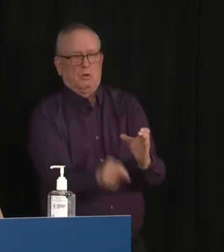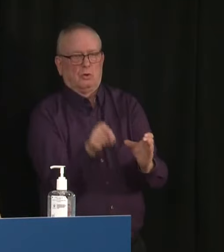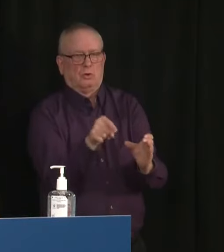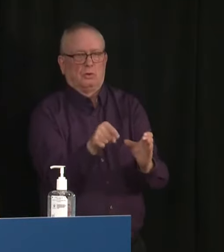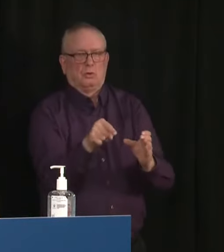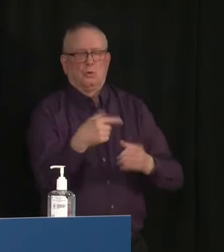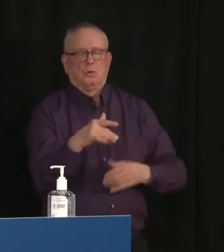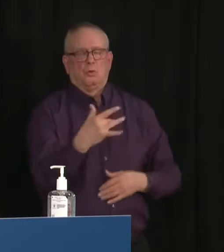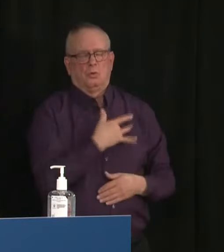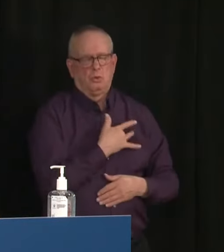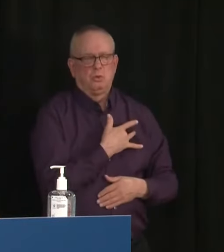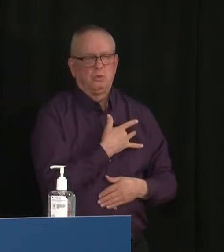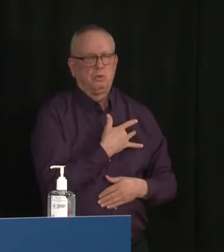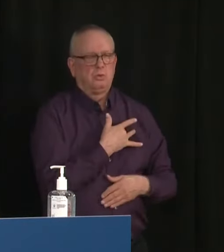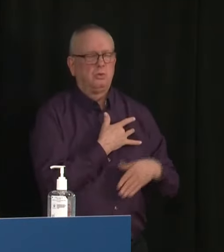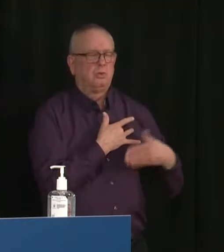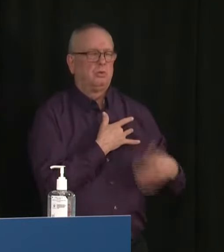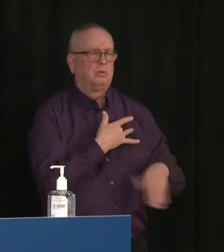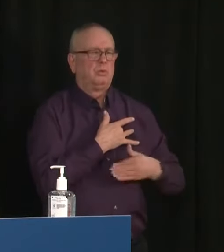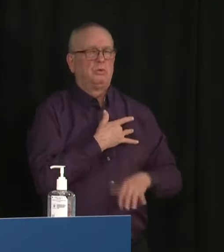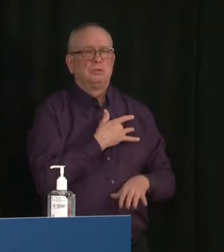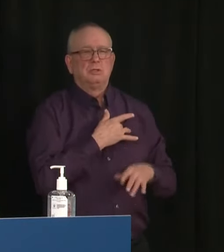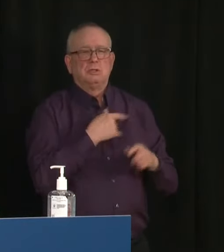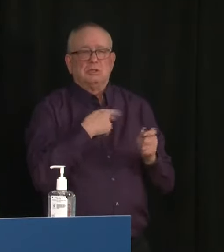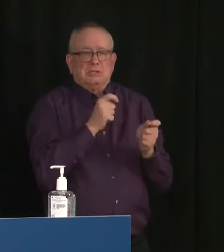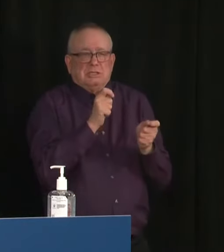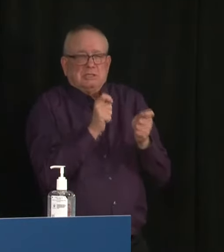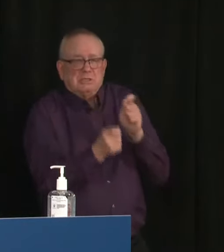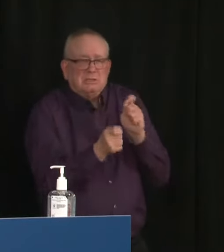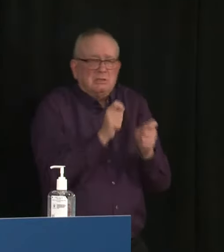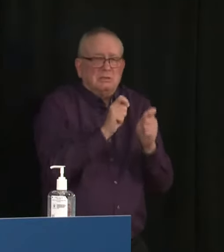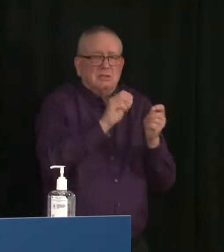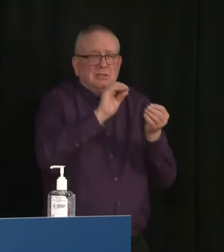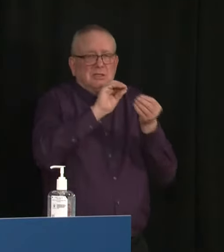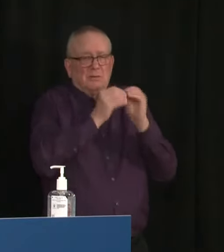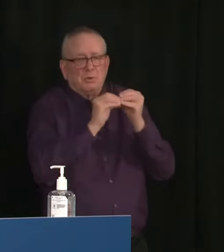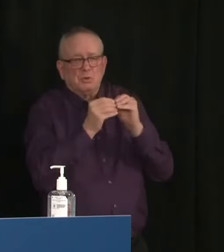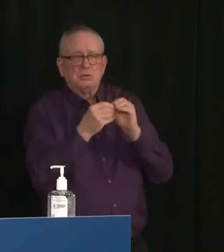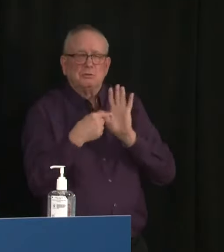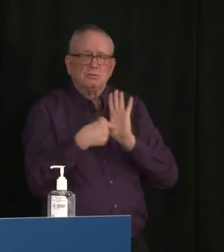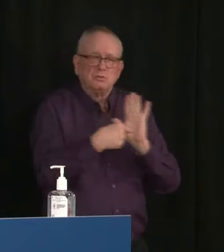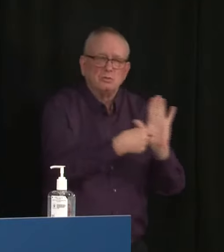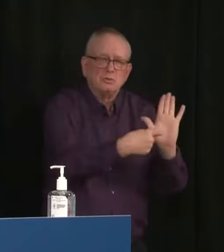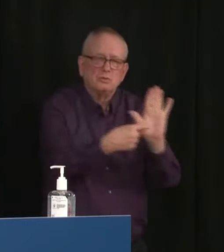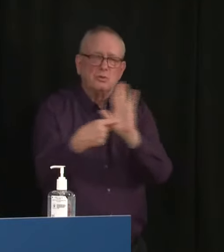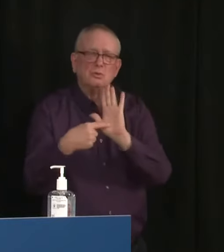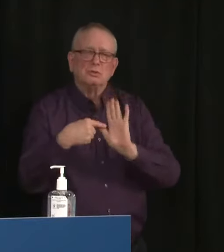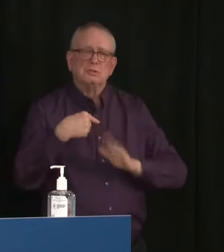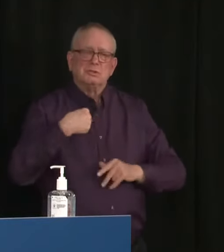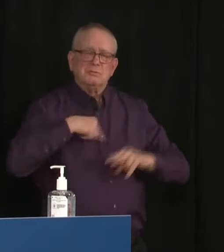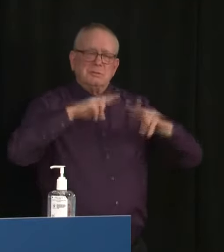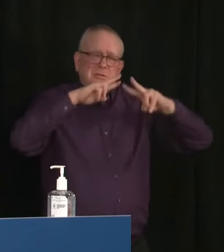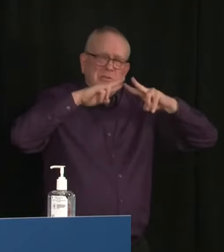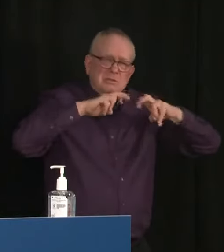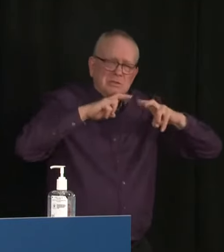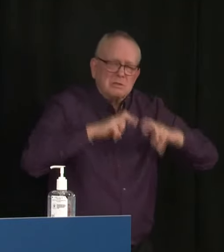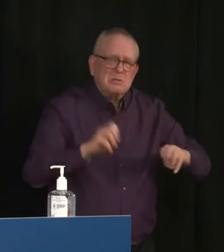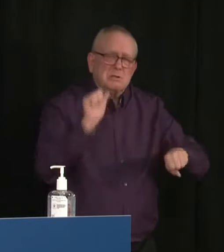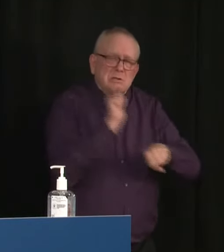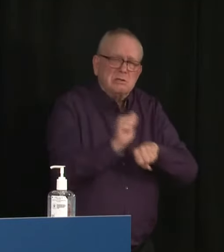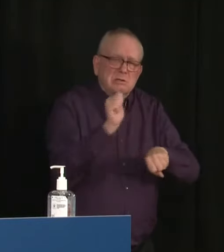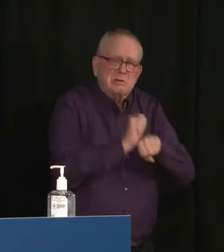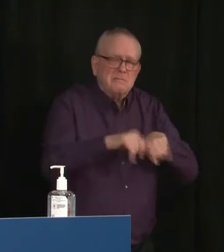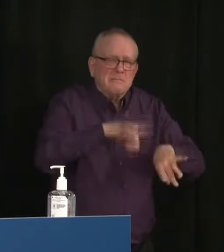to the COVID-19 statistics is a part of our commitment to transparent communication, but in no way reduces the magnitude